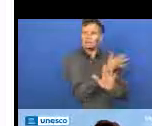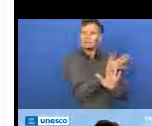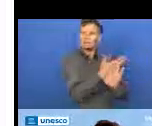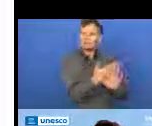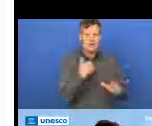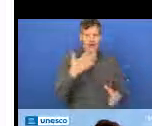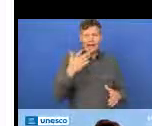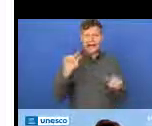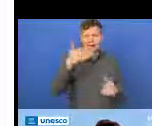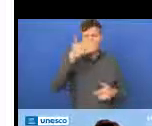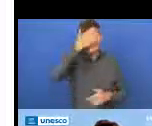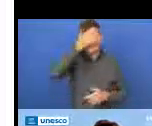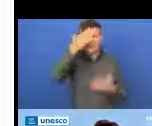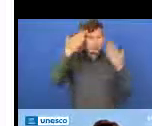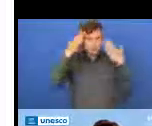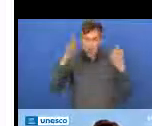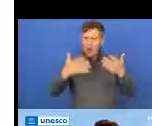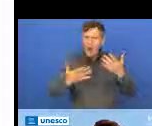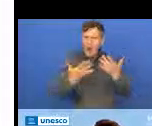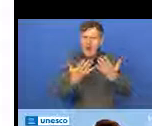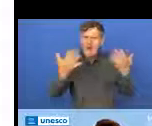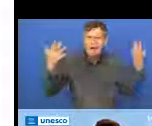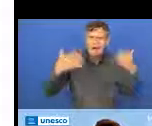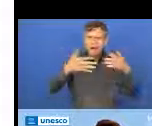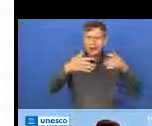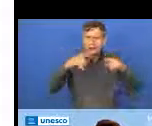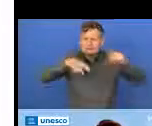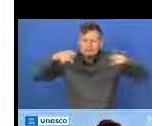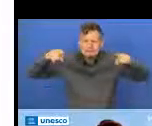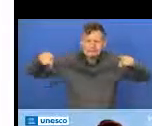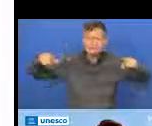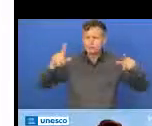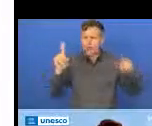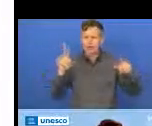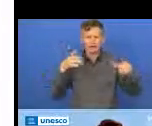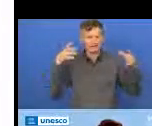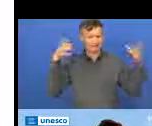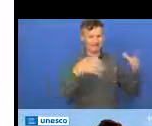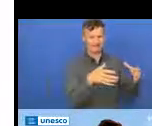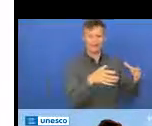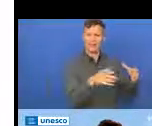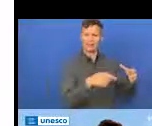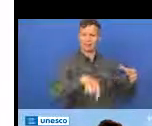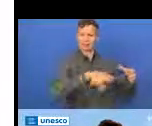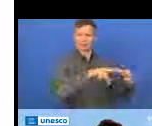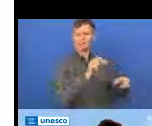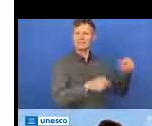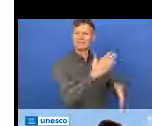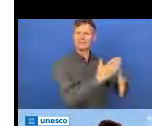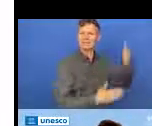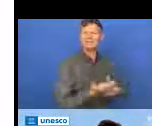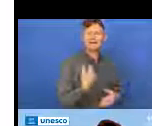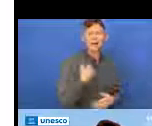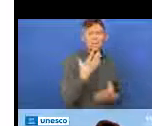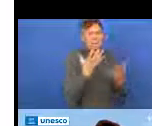scope of violence and bullying affecting learners with disabilities. even if we were told that this is a